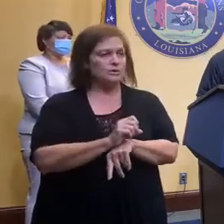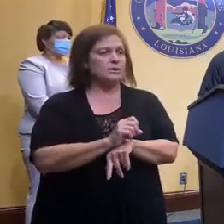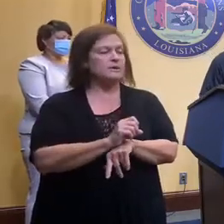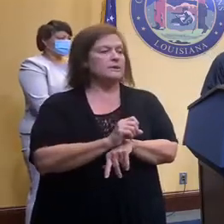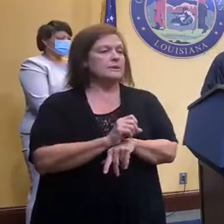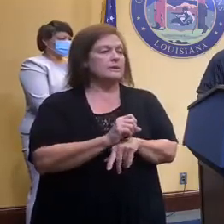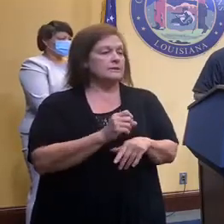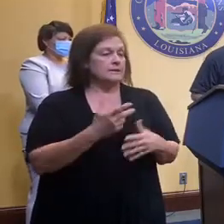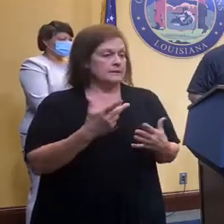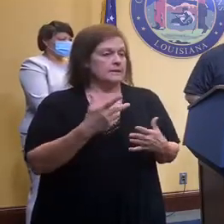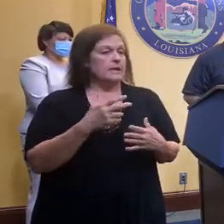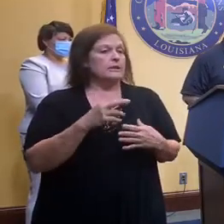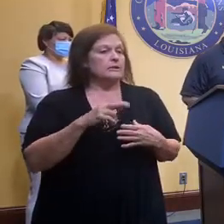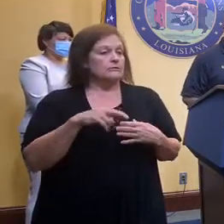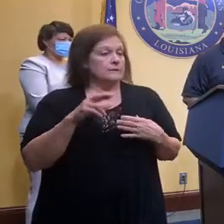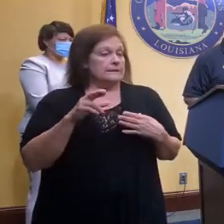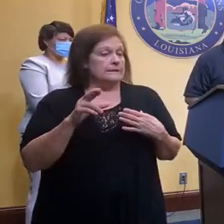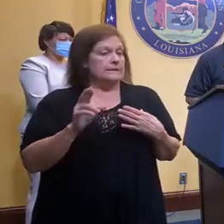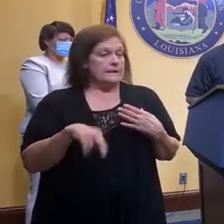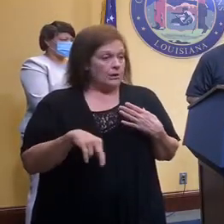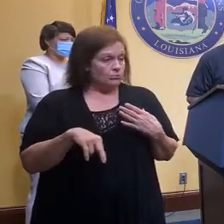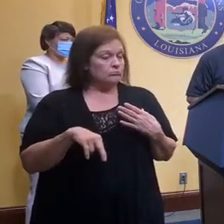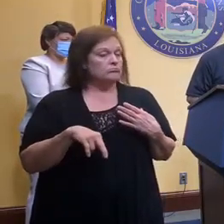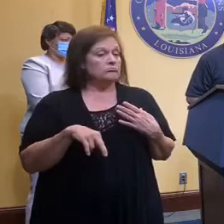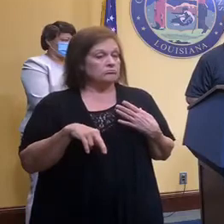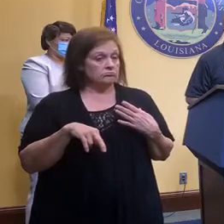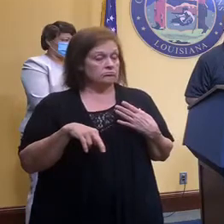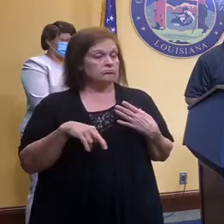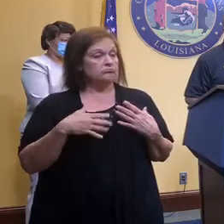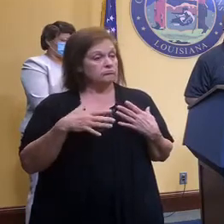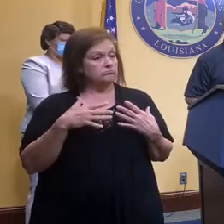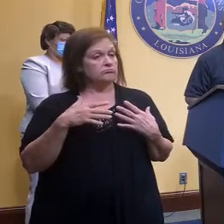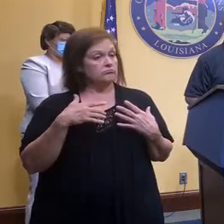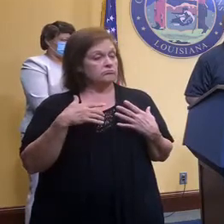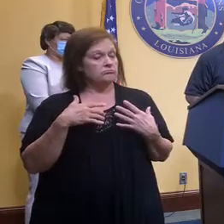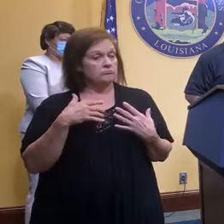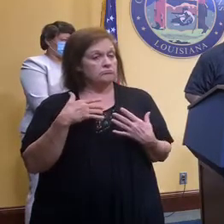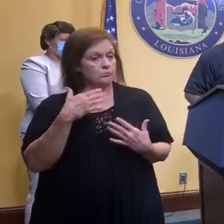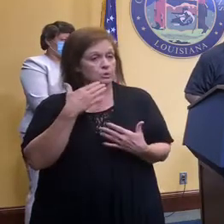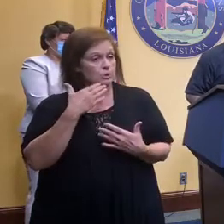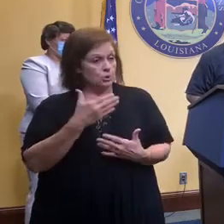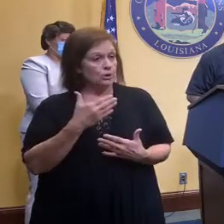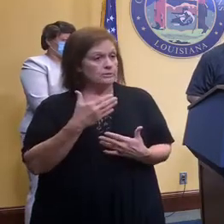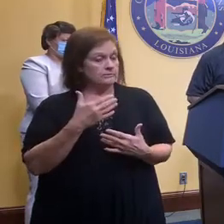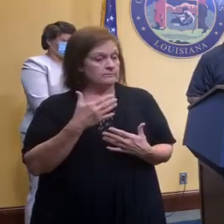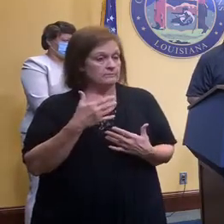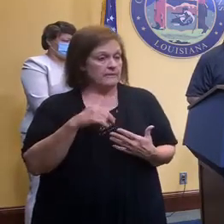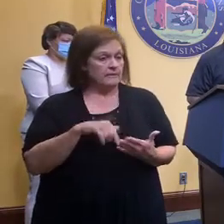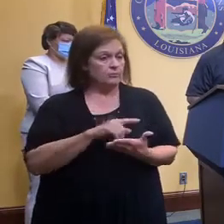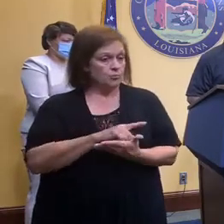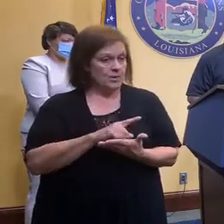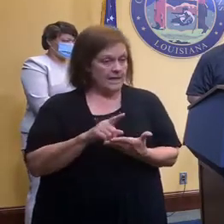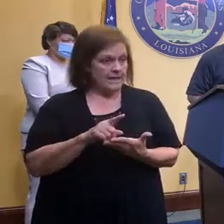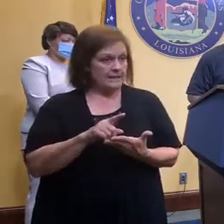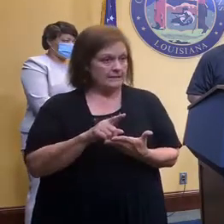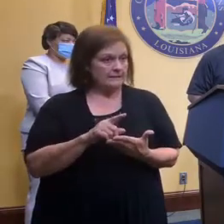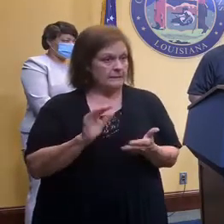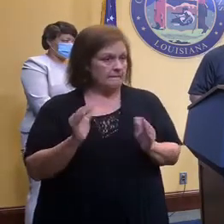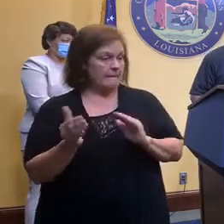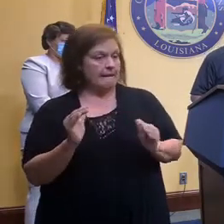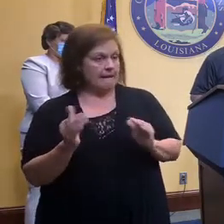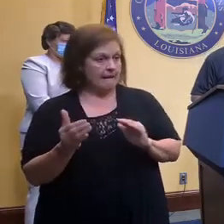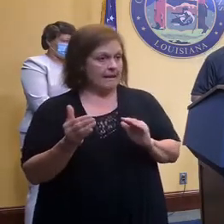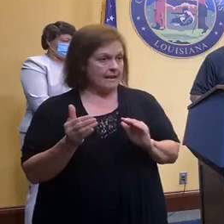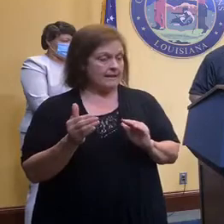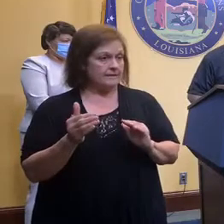The results have really been surprising since previous week to this past weekend over